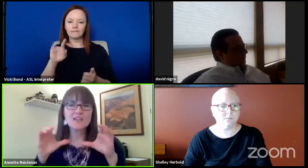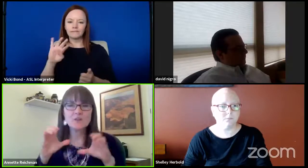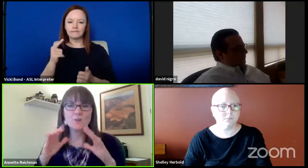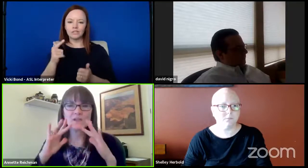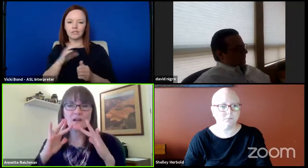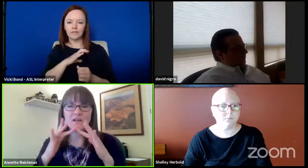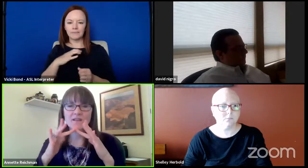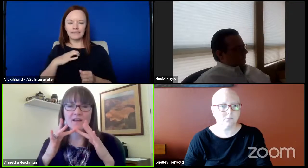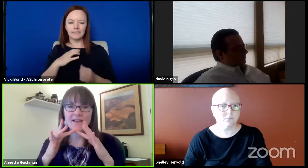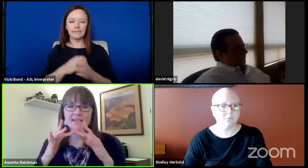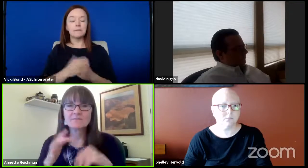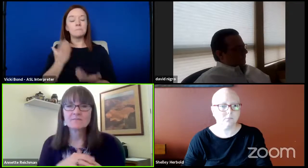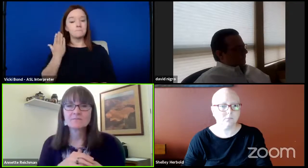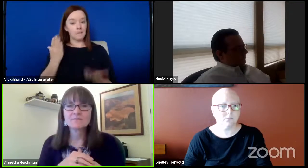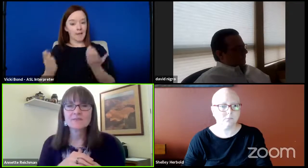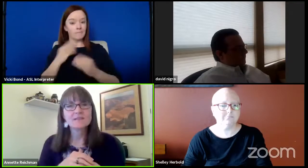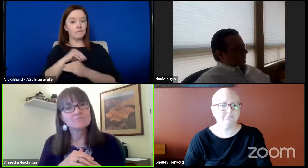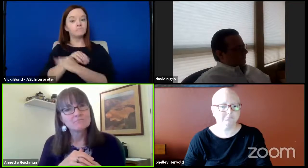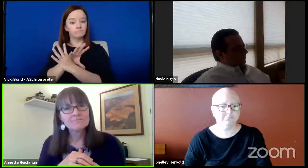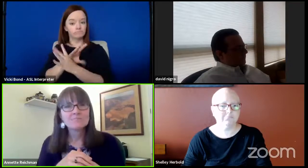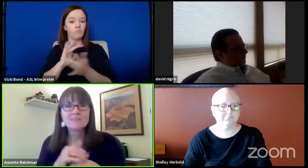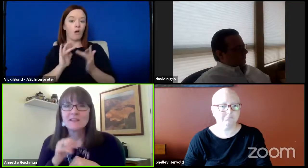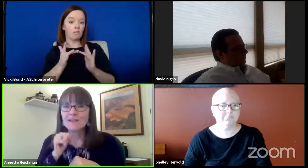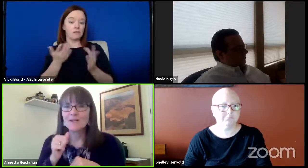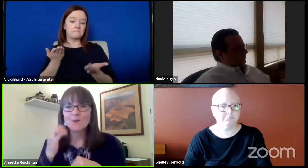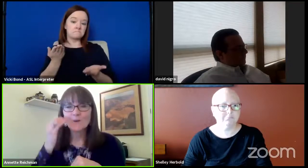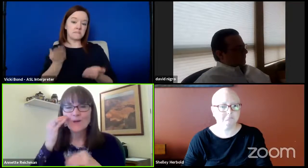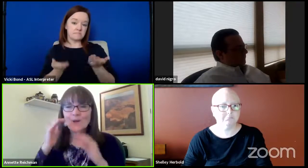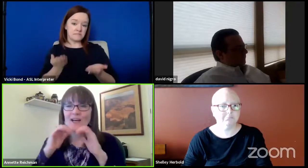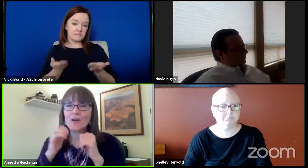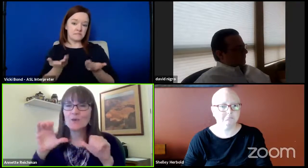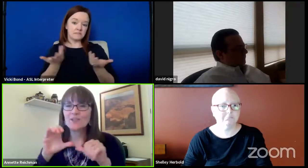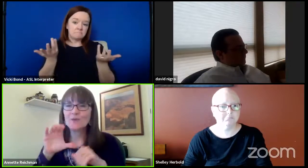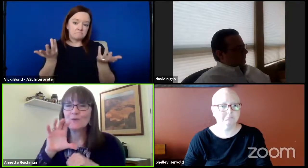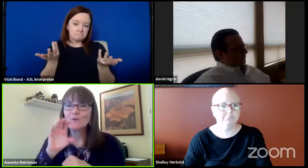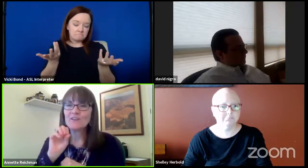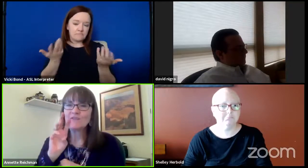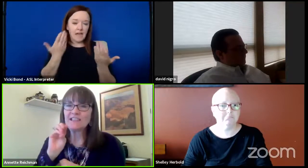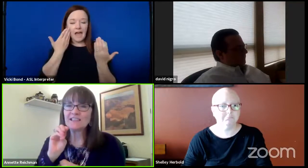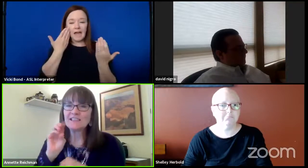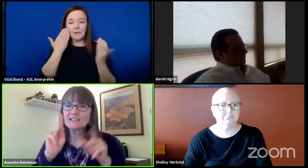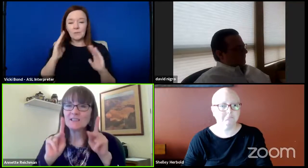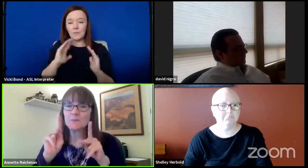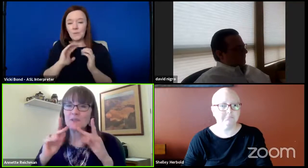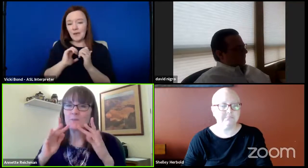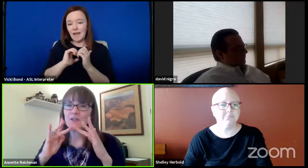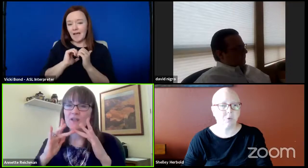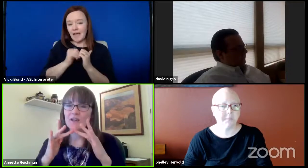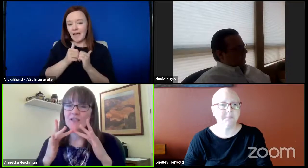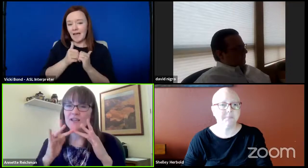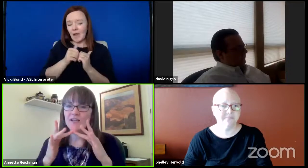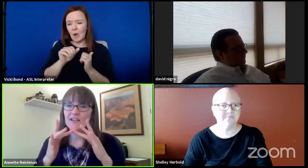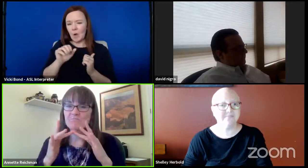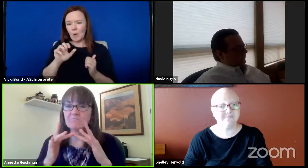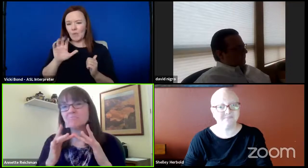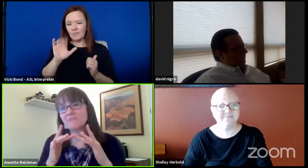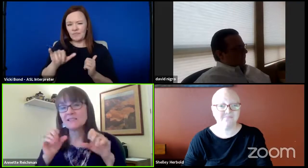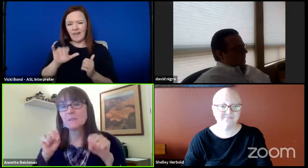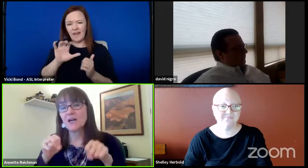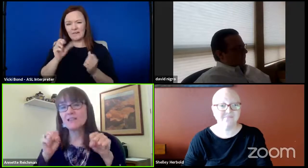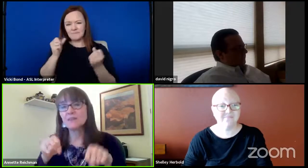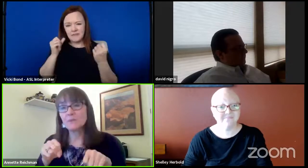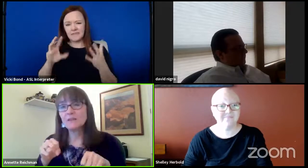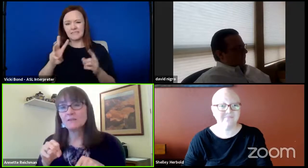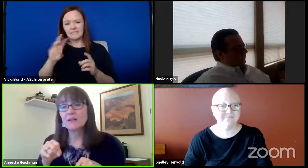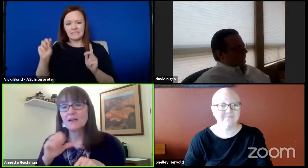We may do it online. I don't know how we do 50, 60 people online.